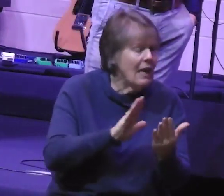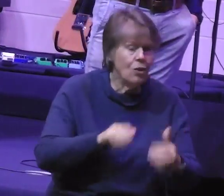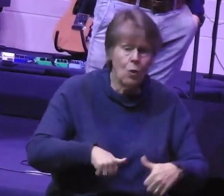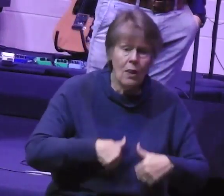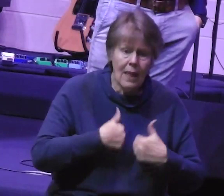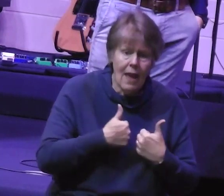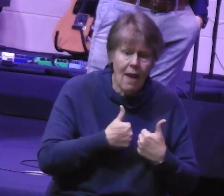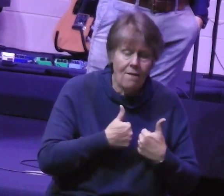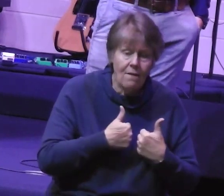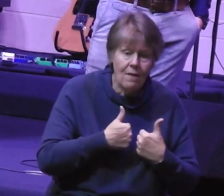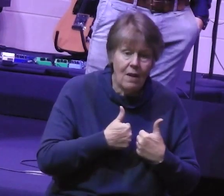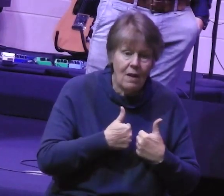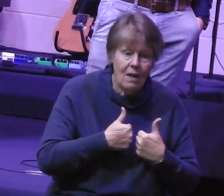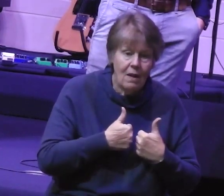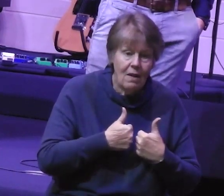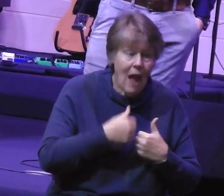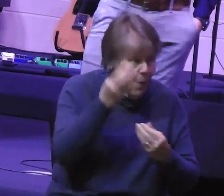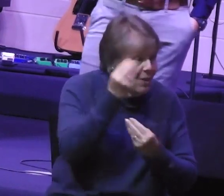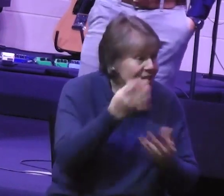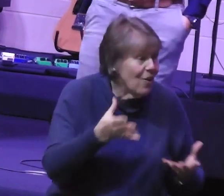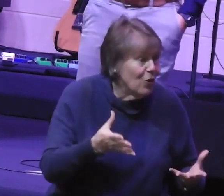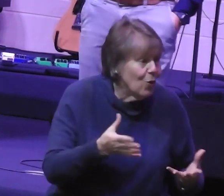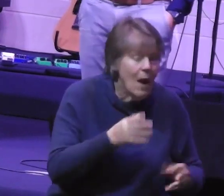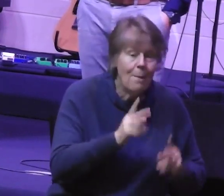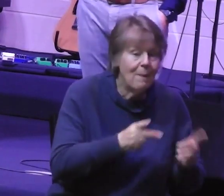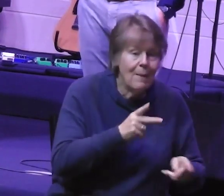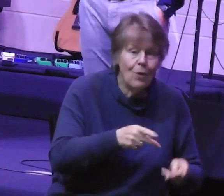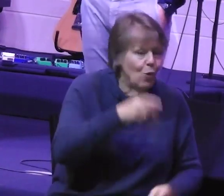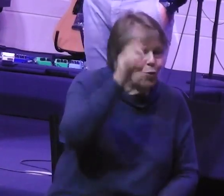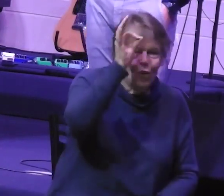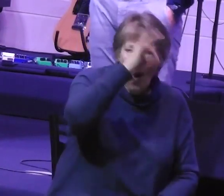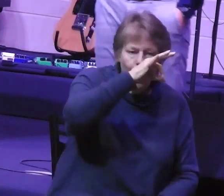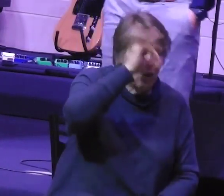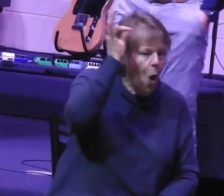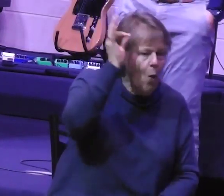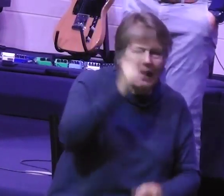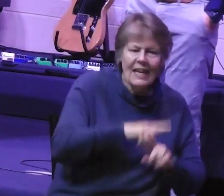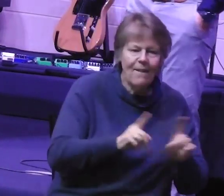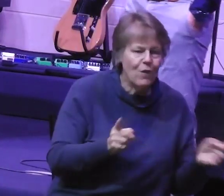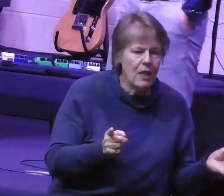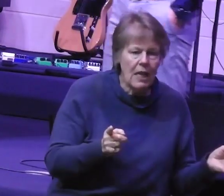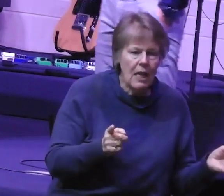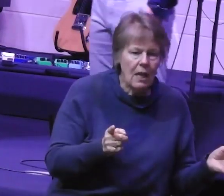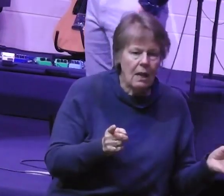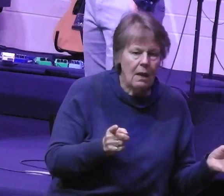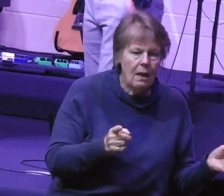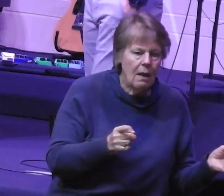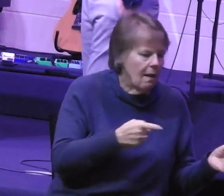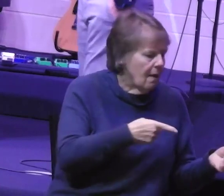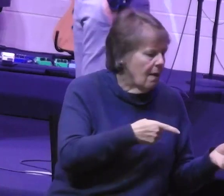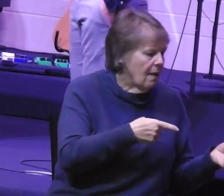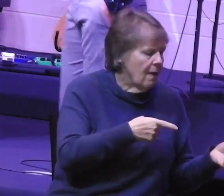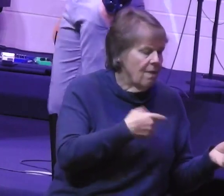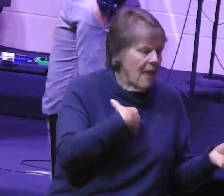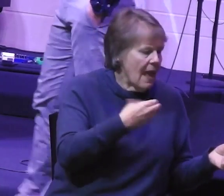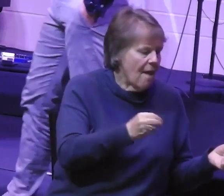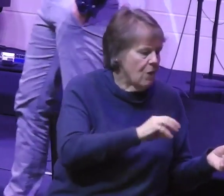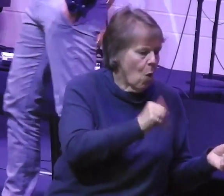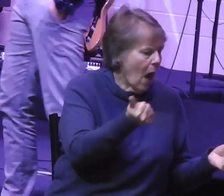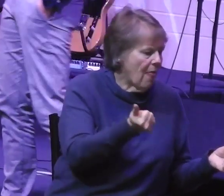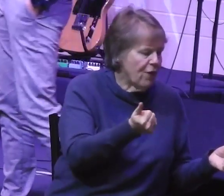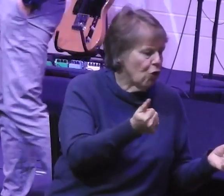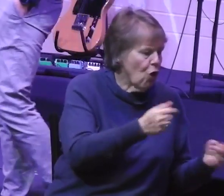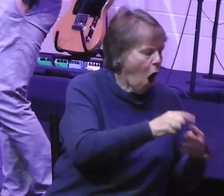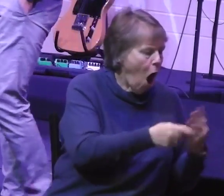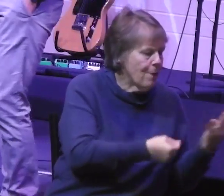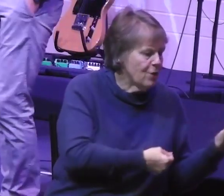People who don't know any other way. There's no other options. There's no other understanding of